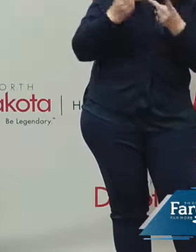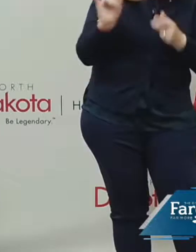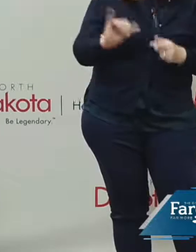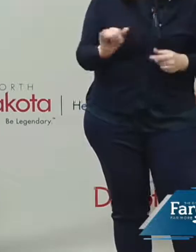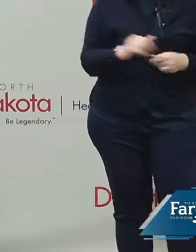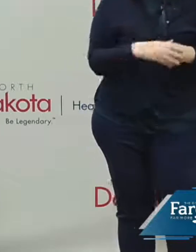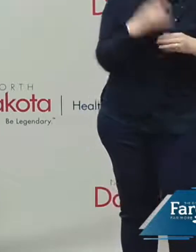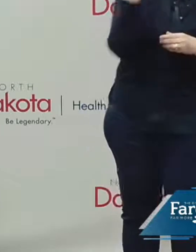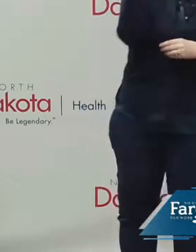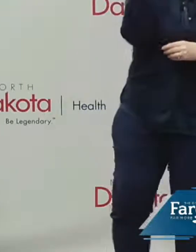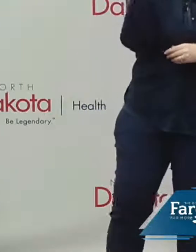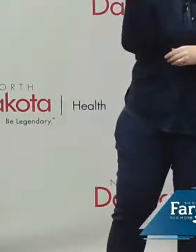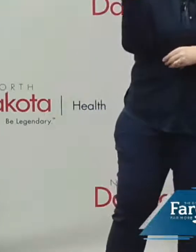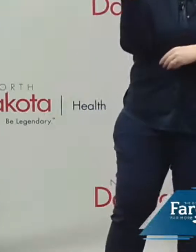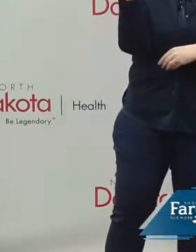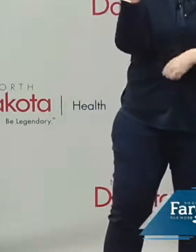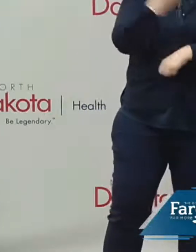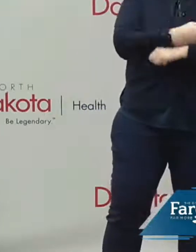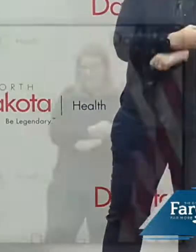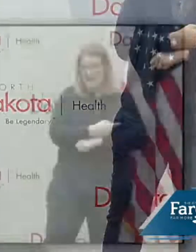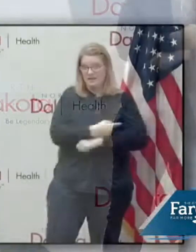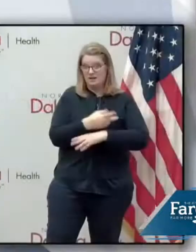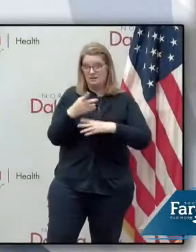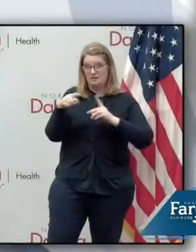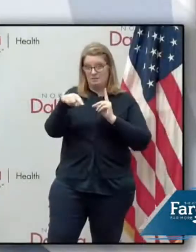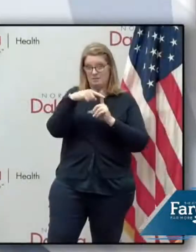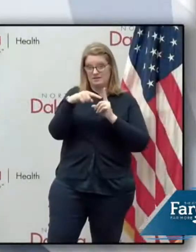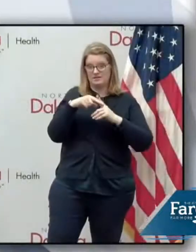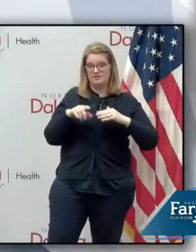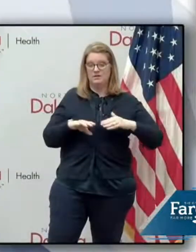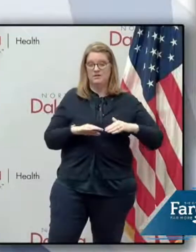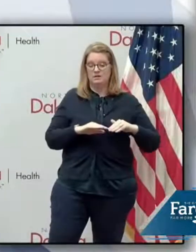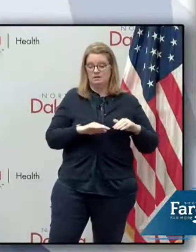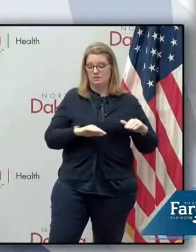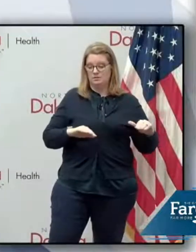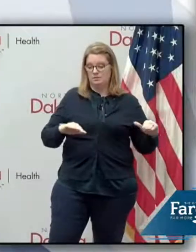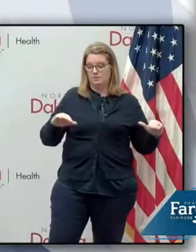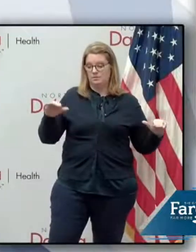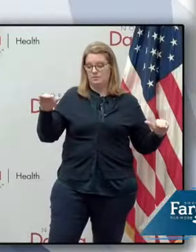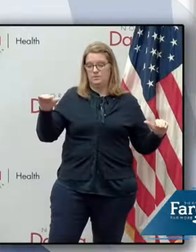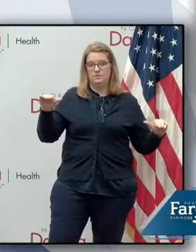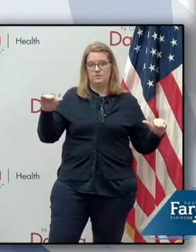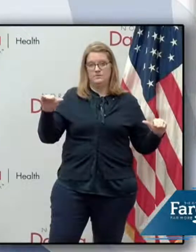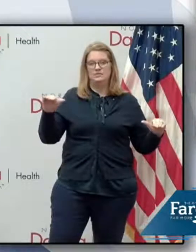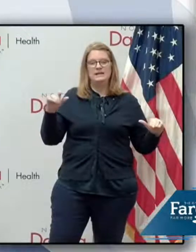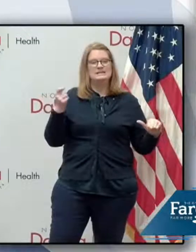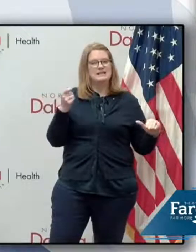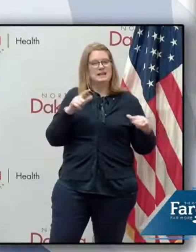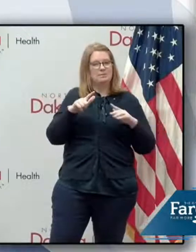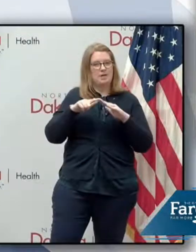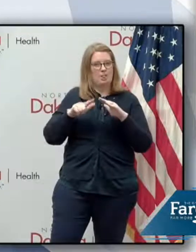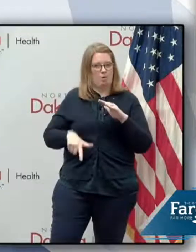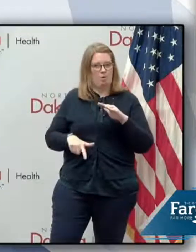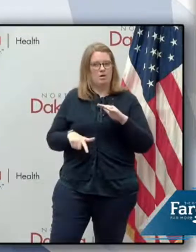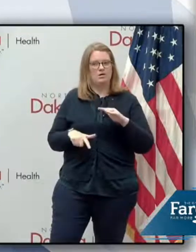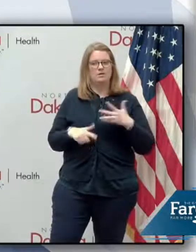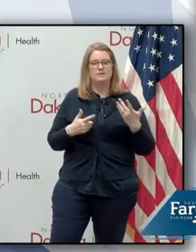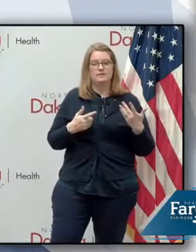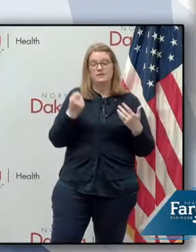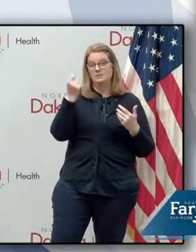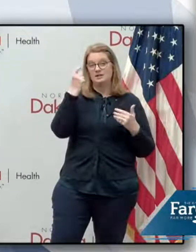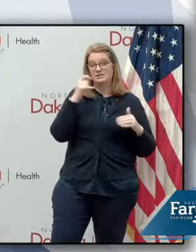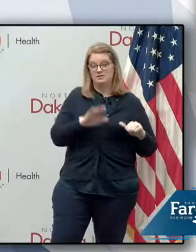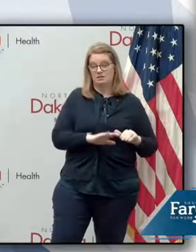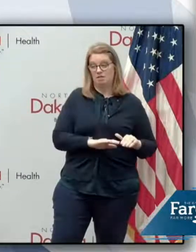14-day positive rolling average, this is slightly lower than our 7-day because we've got rising numbers.